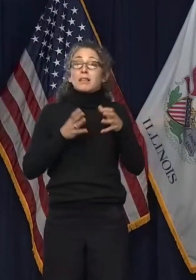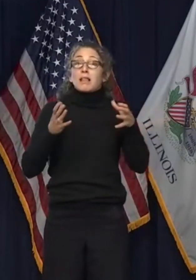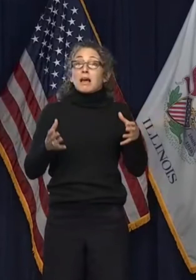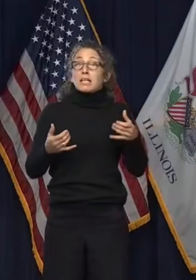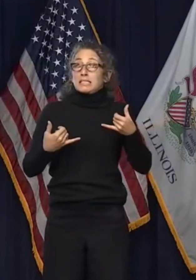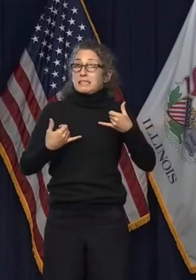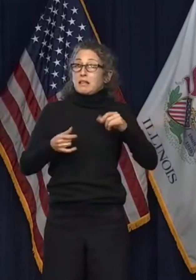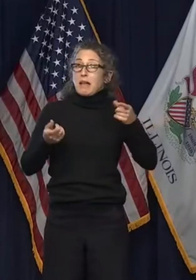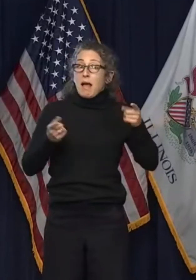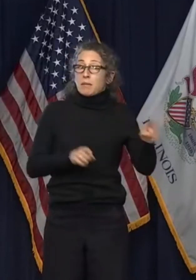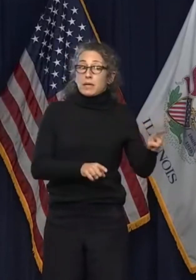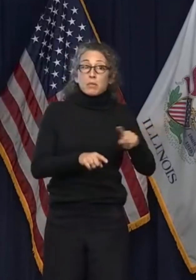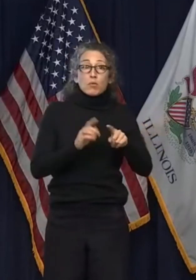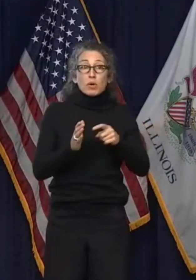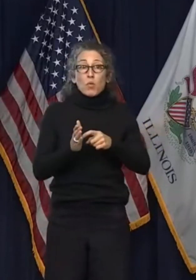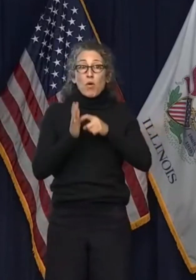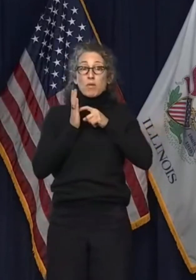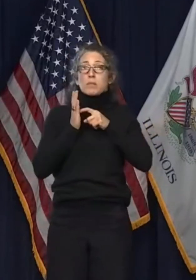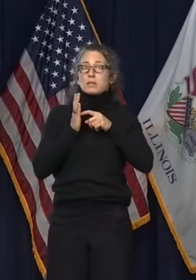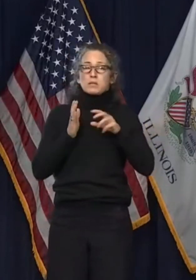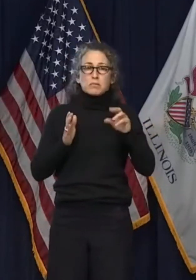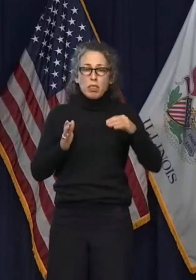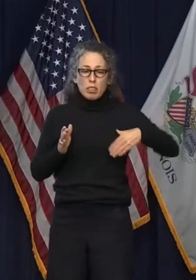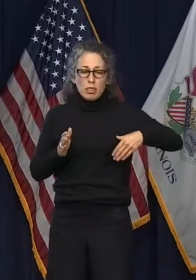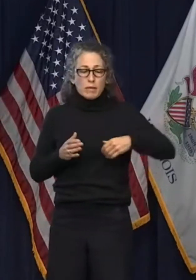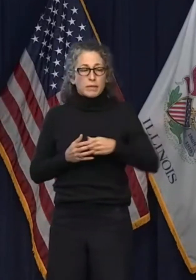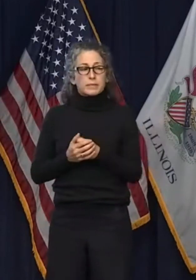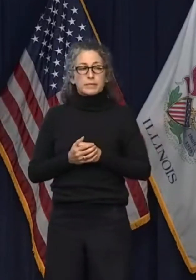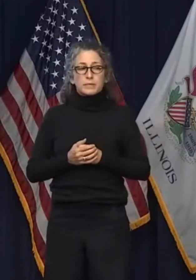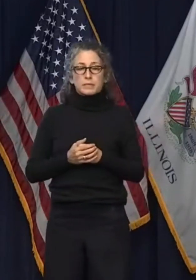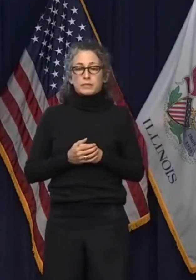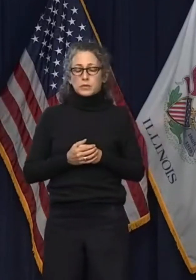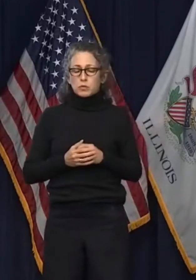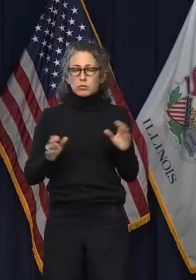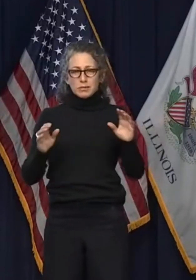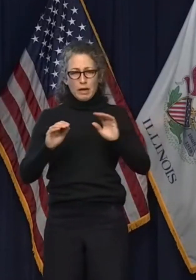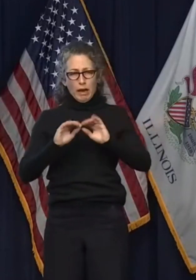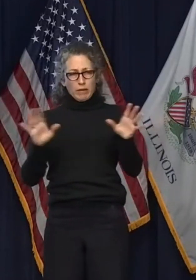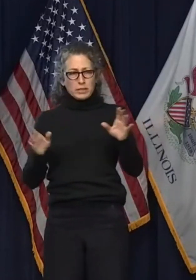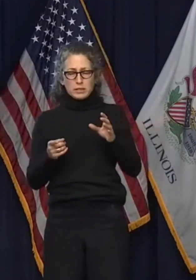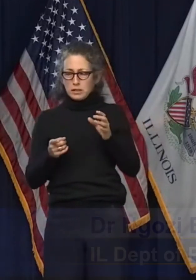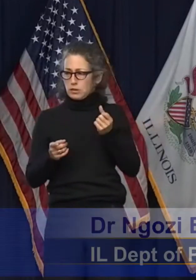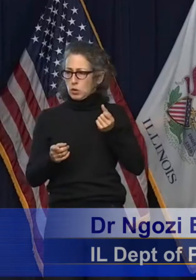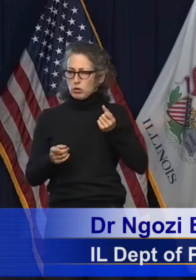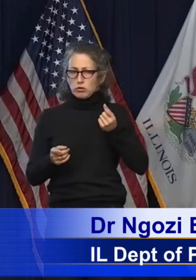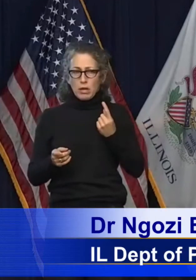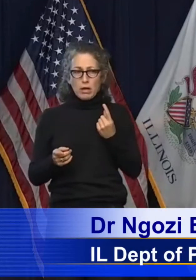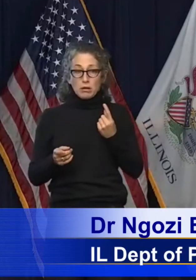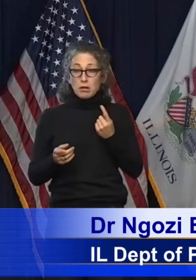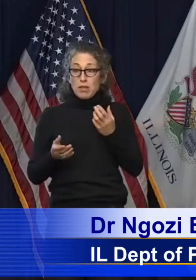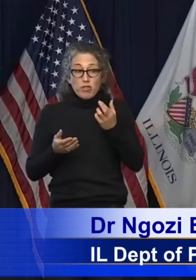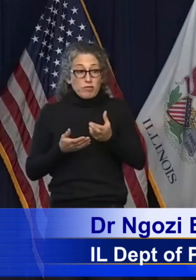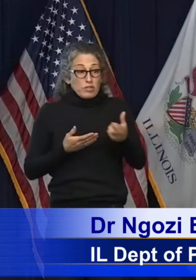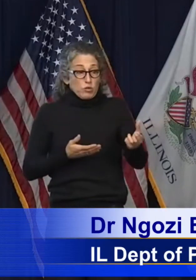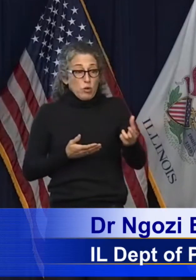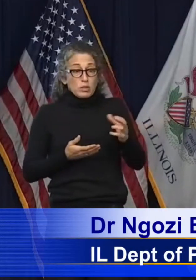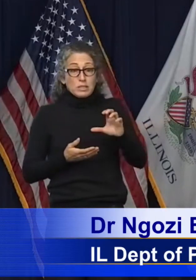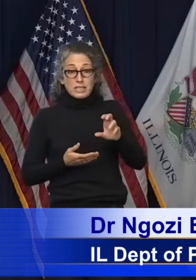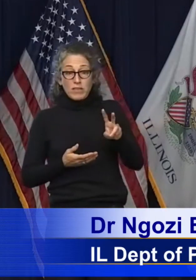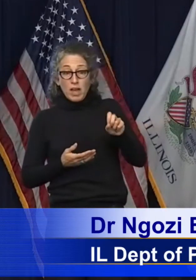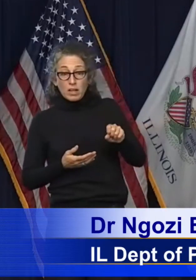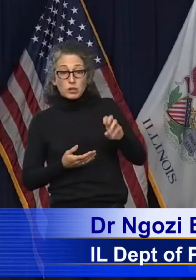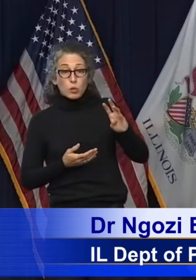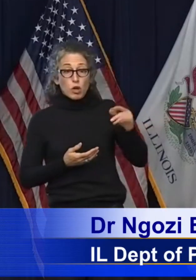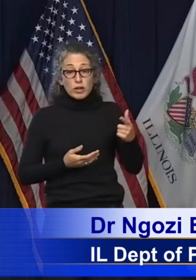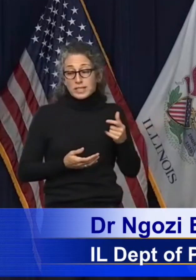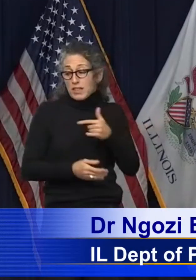no mandates in place right now. So we obviously understand the importance of this resource and what it can mean,